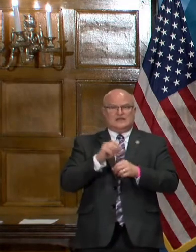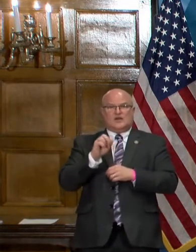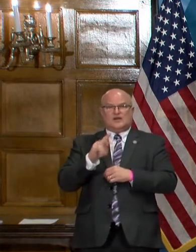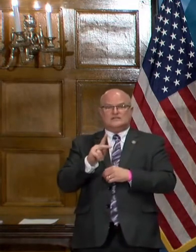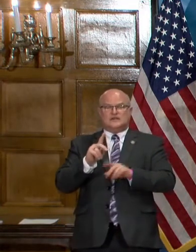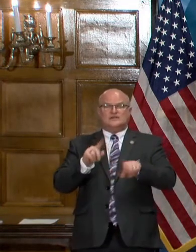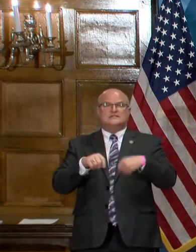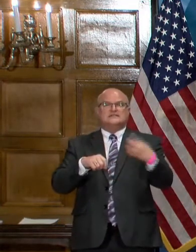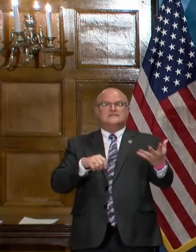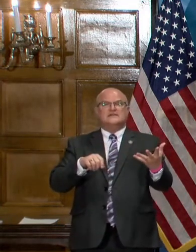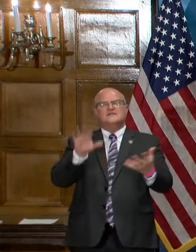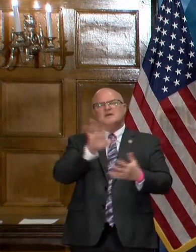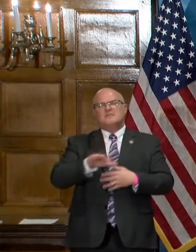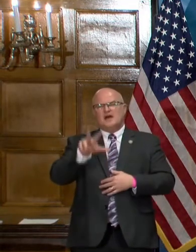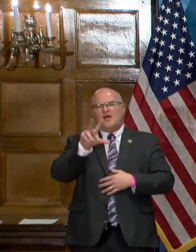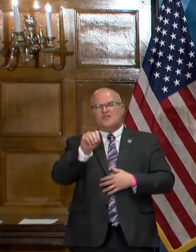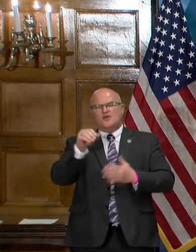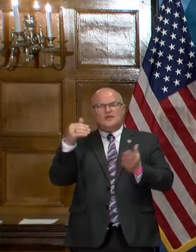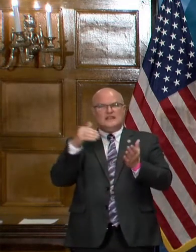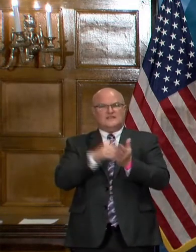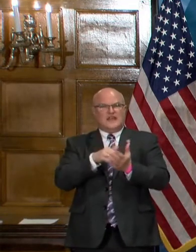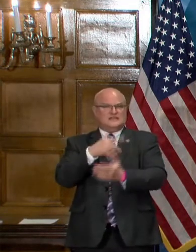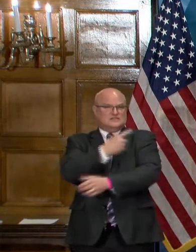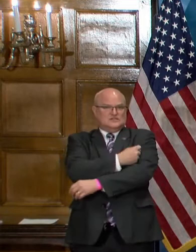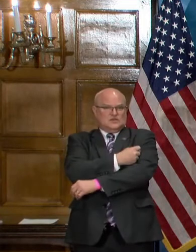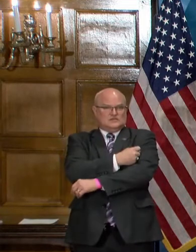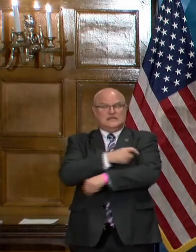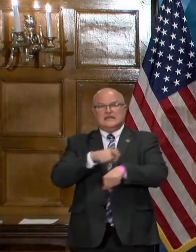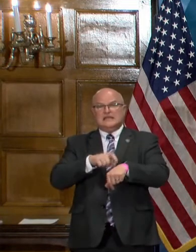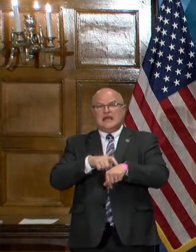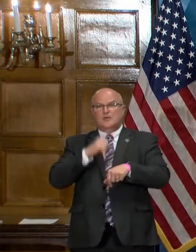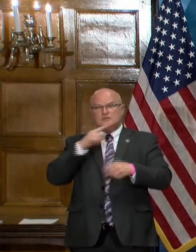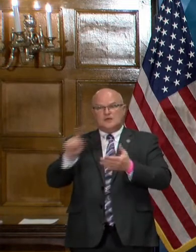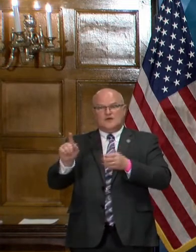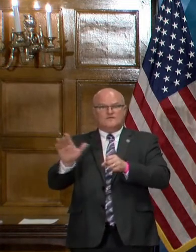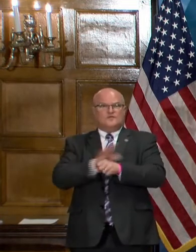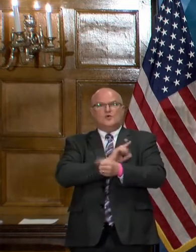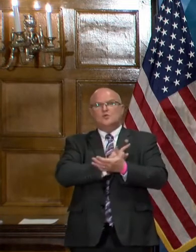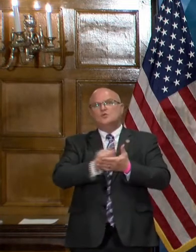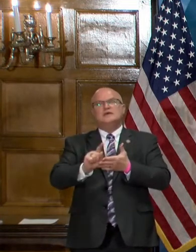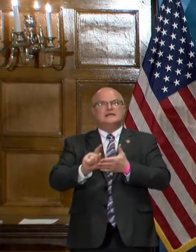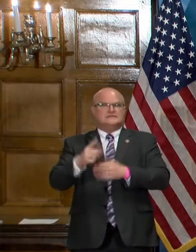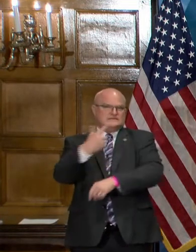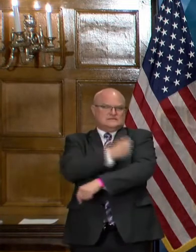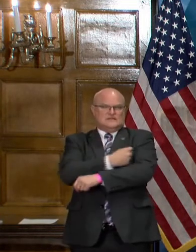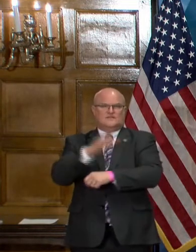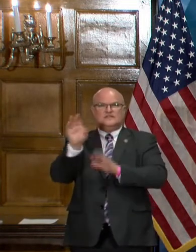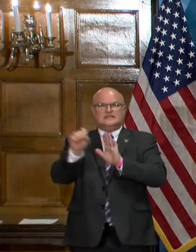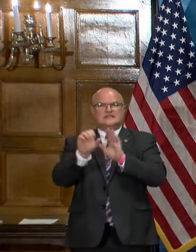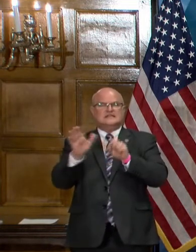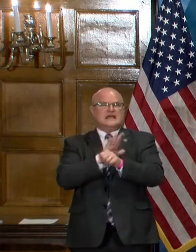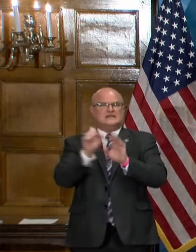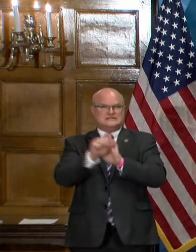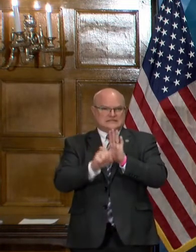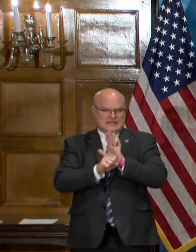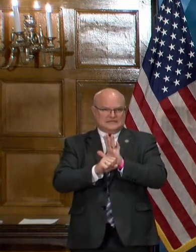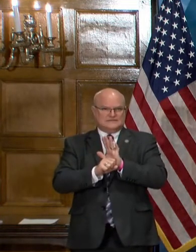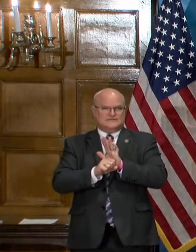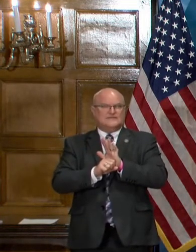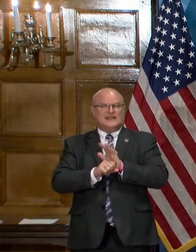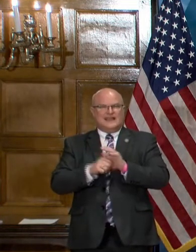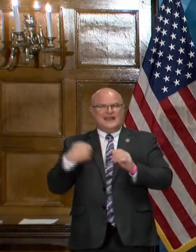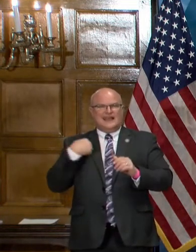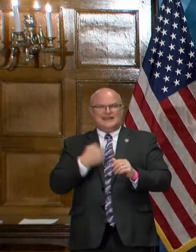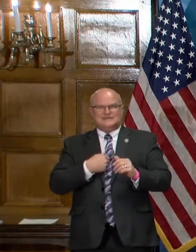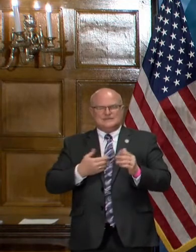order of somewhere around 30,000 doses, which at the time was a full week's worth of doses for the entire state. As